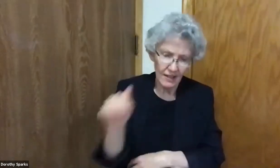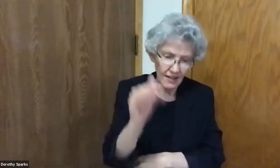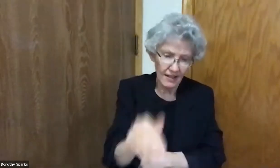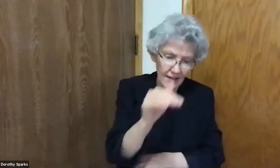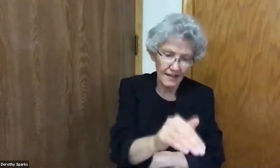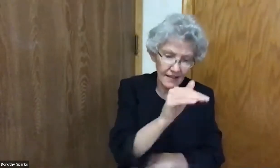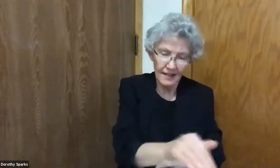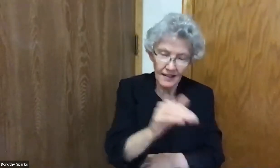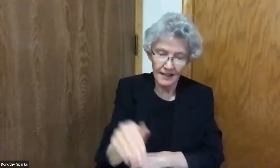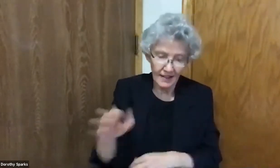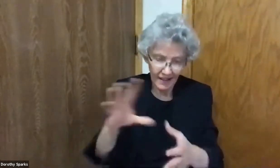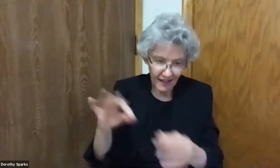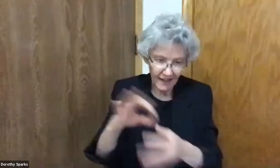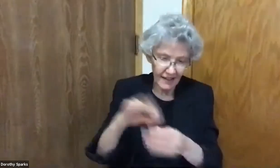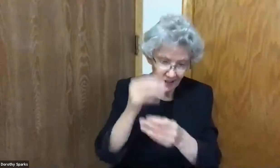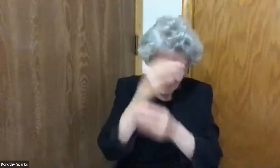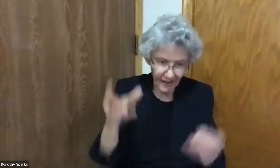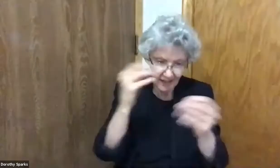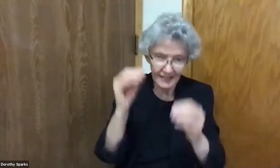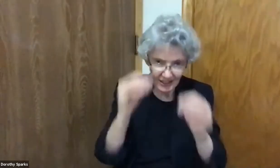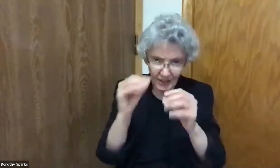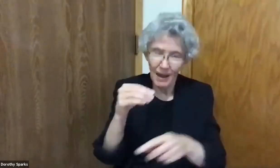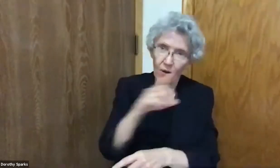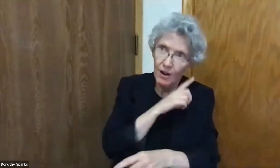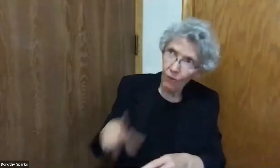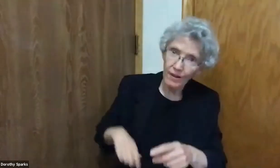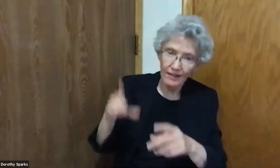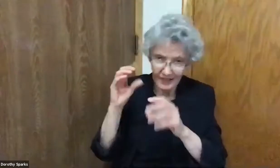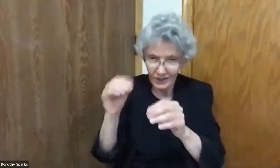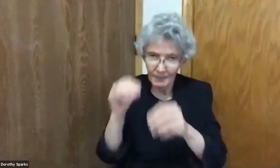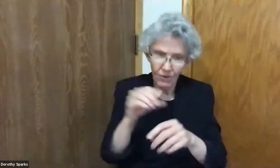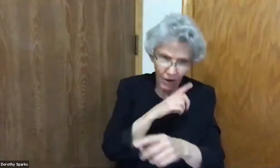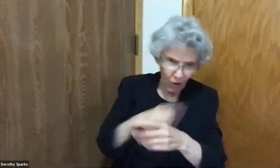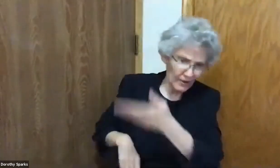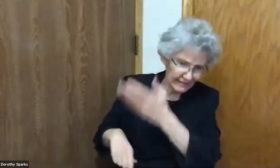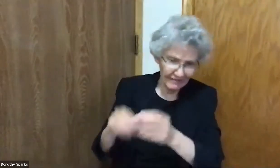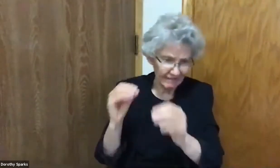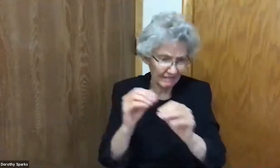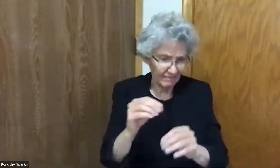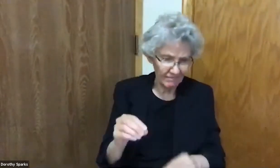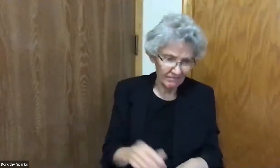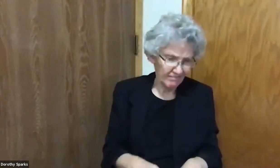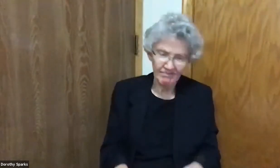And no longer shall each one teach his neighbor and each his brother, saying,